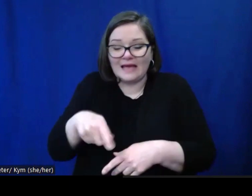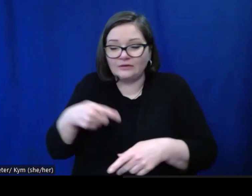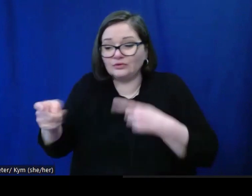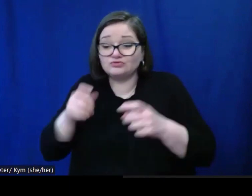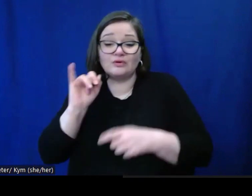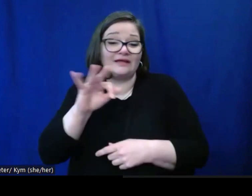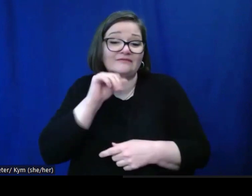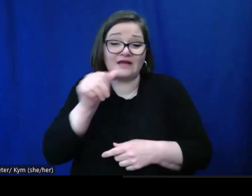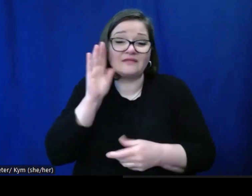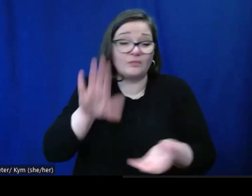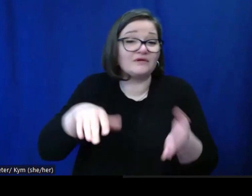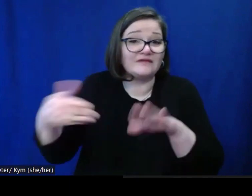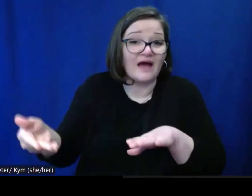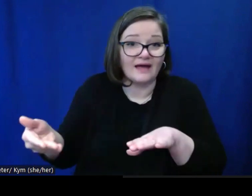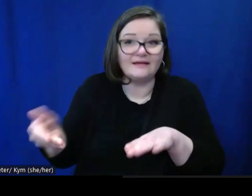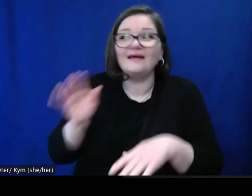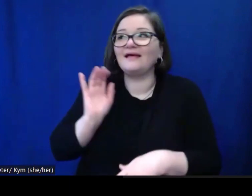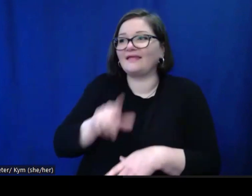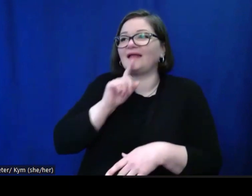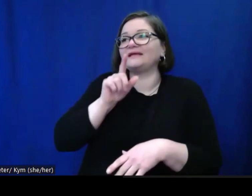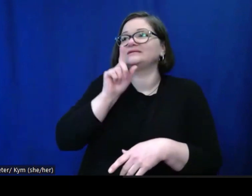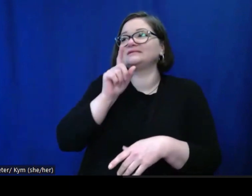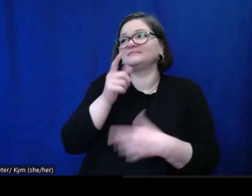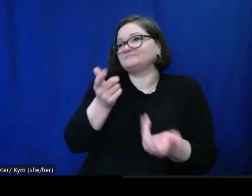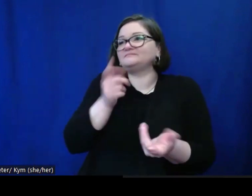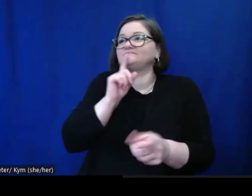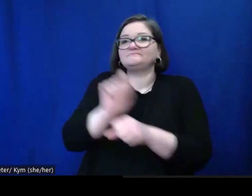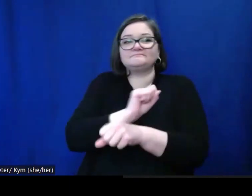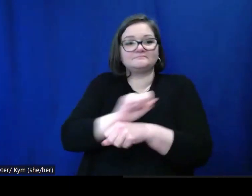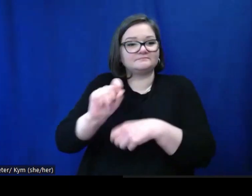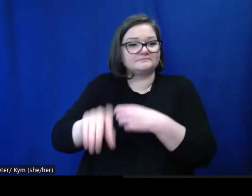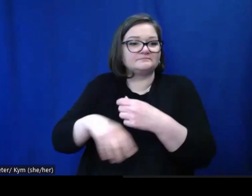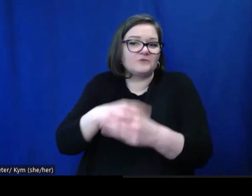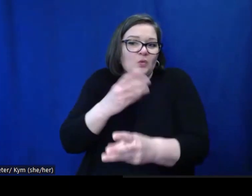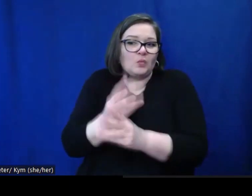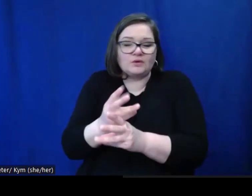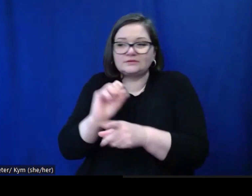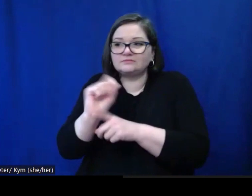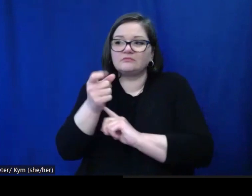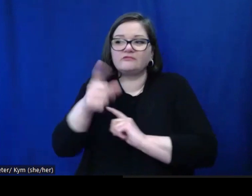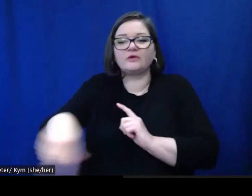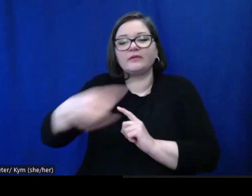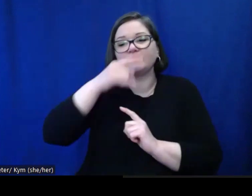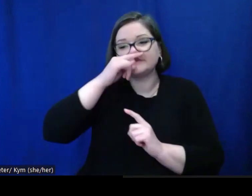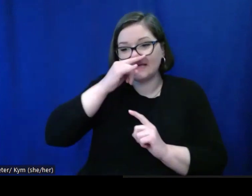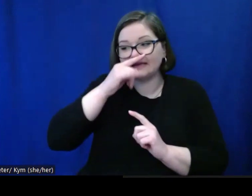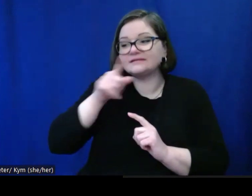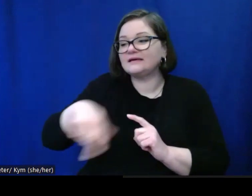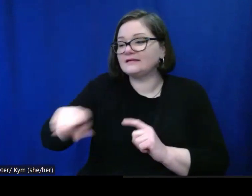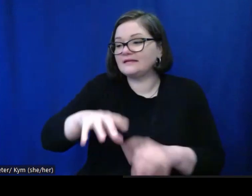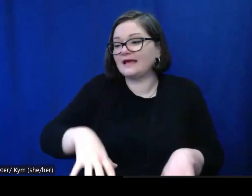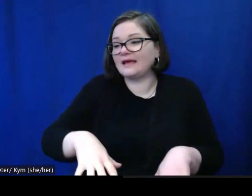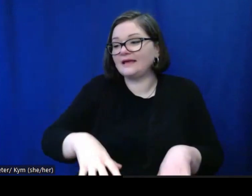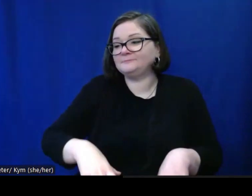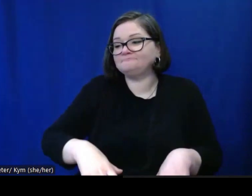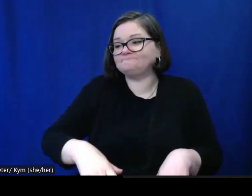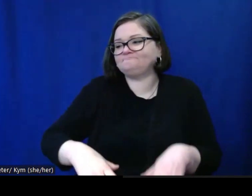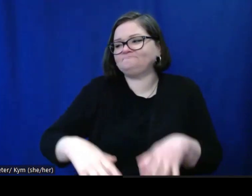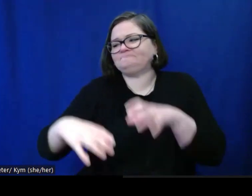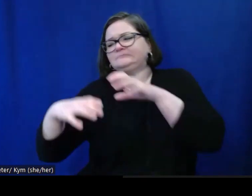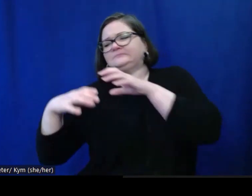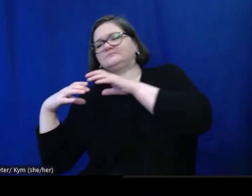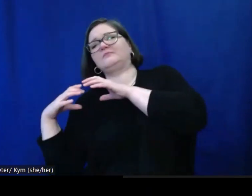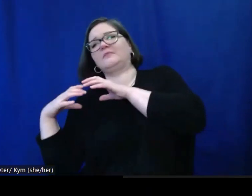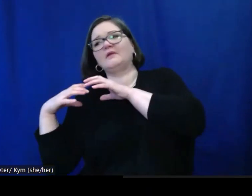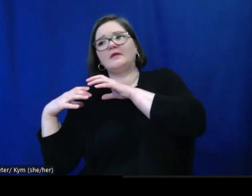died. And that's really the reality is for a lot of these kids is they take on these strategies because if